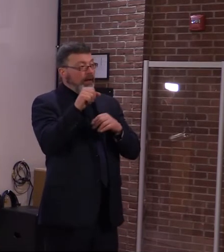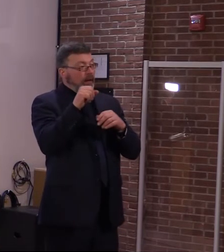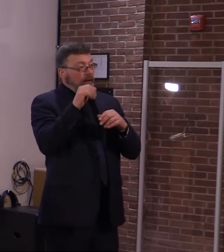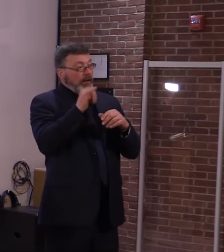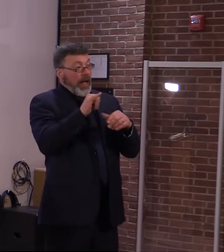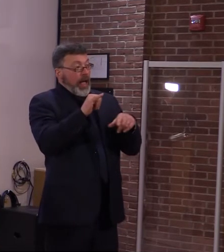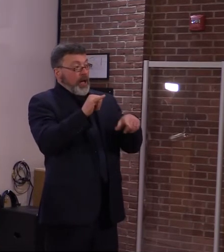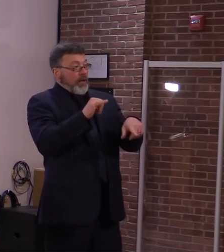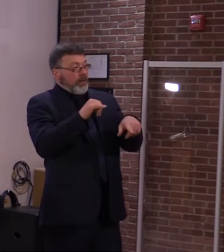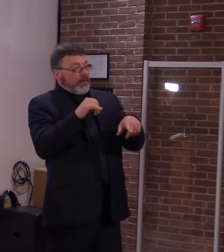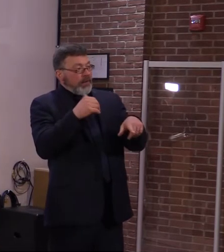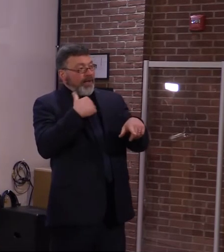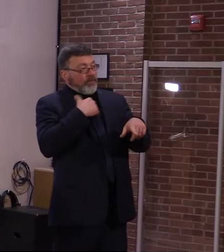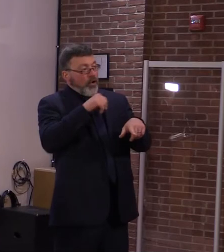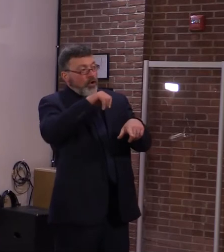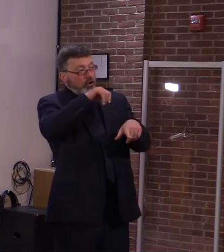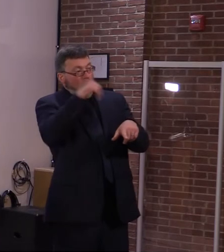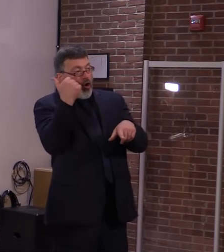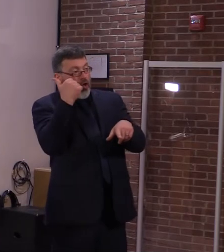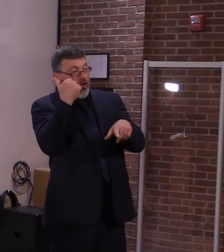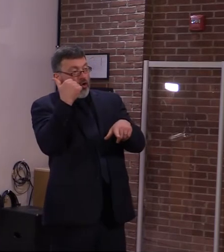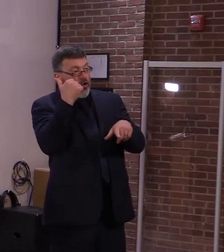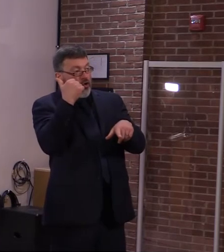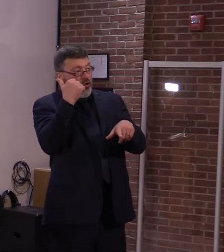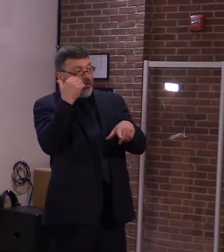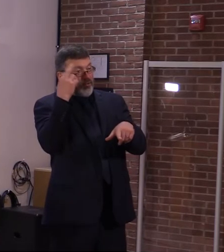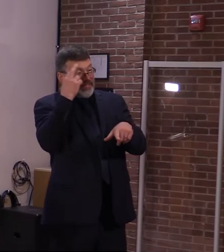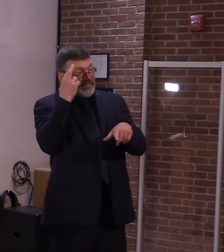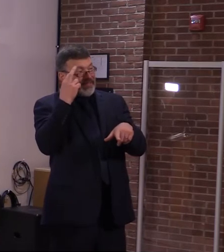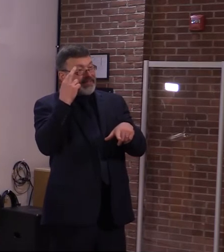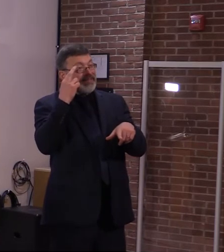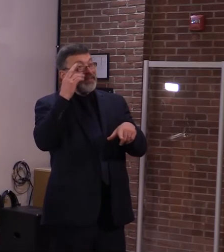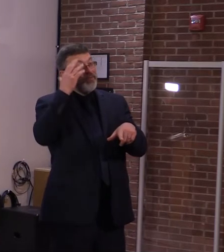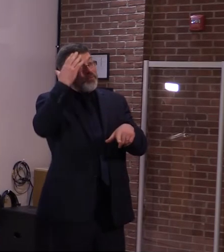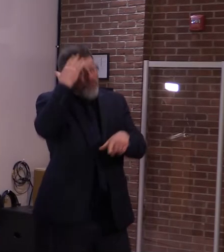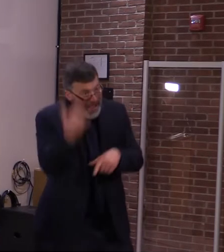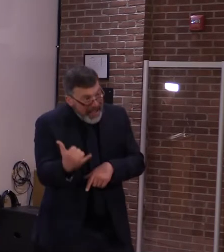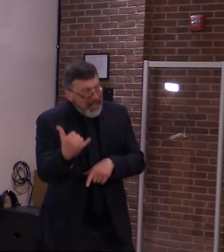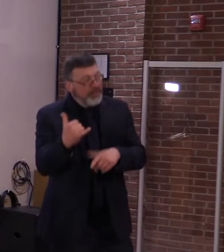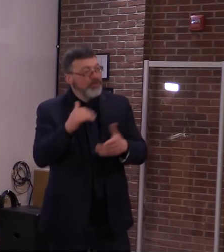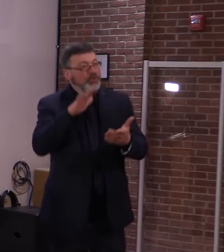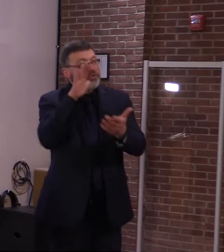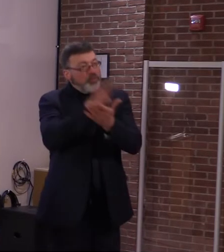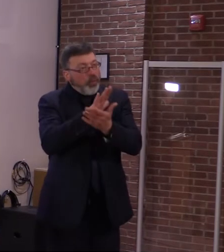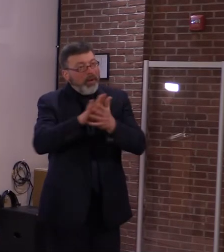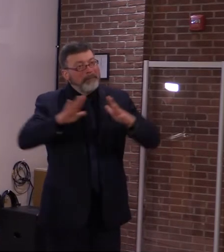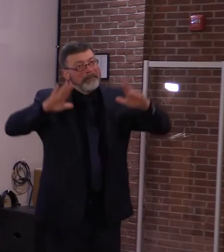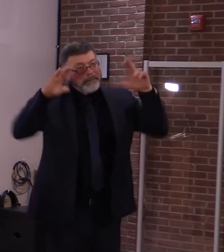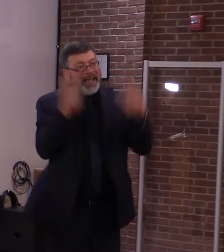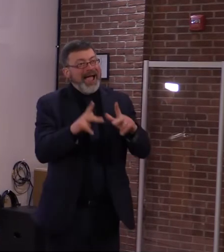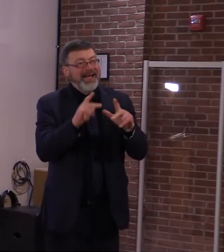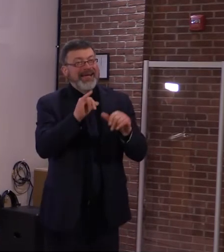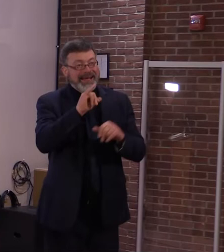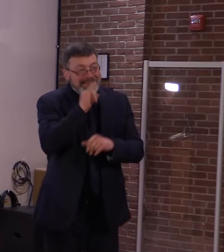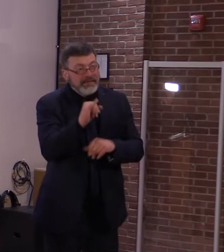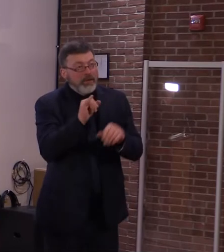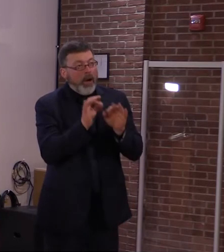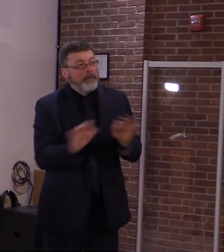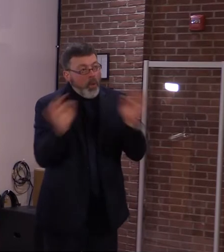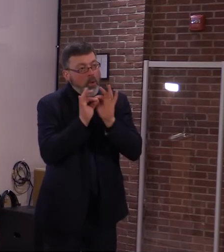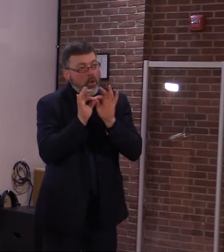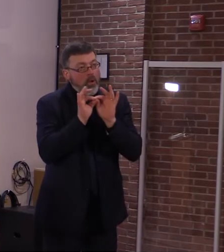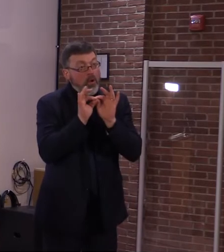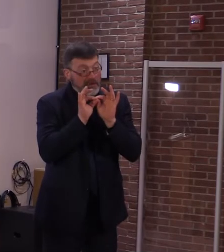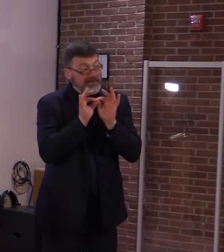students and more normalcy in a lot of respects. So this isn't a surprise, it's